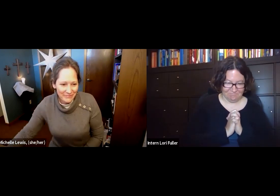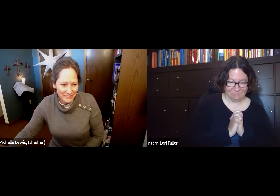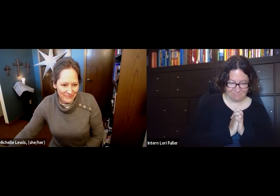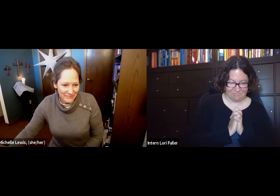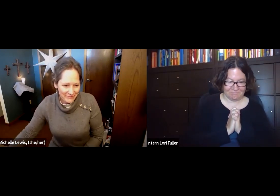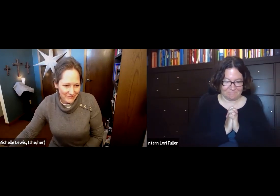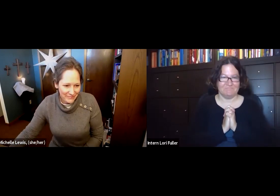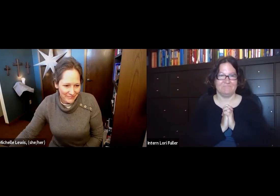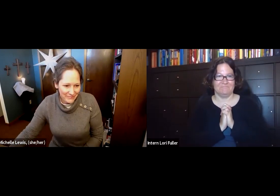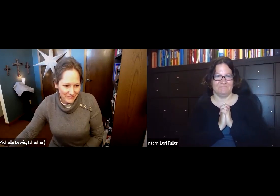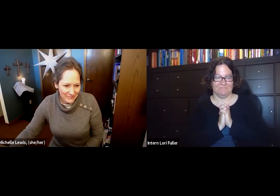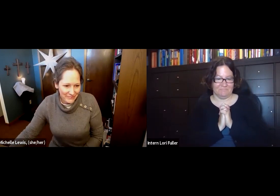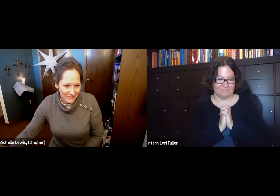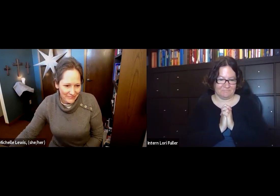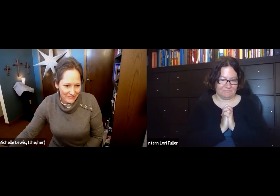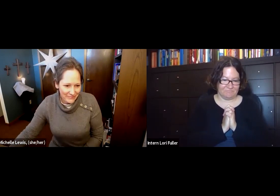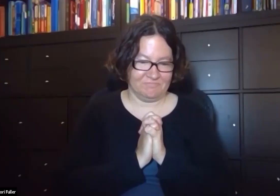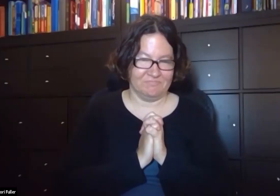Amen.